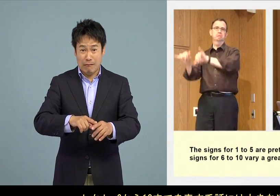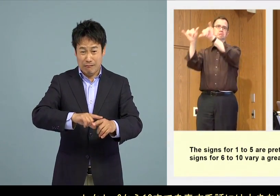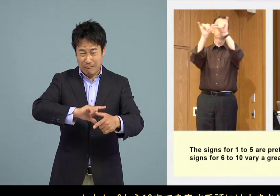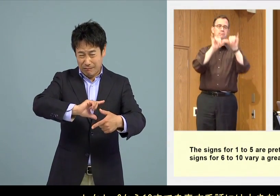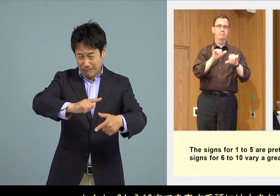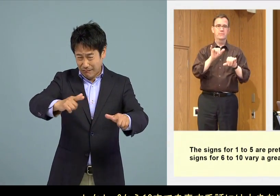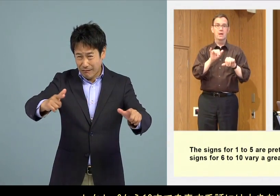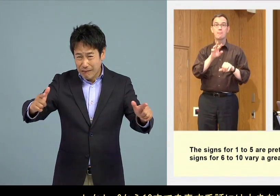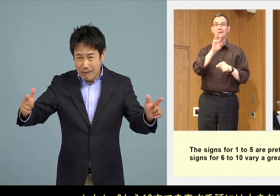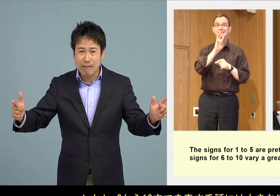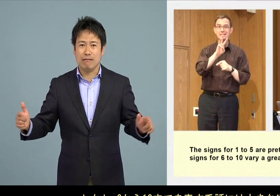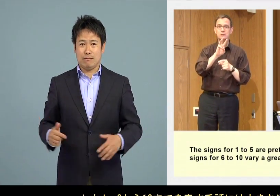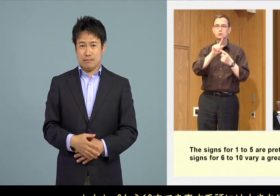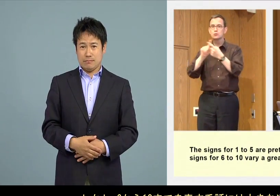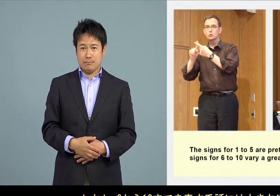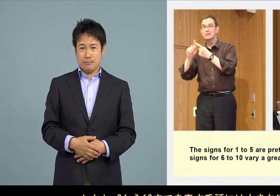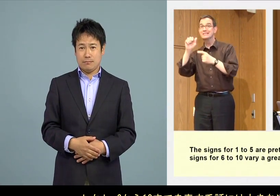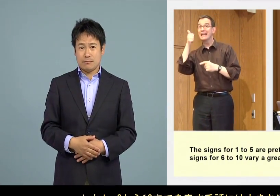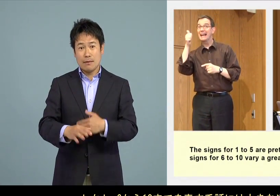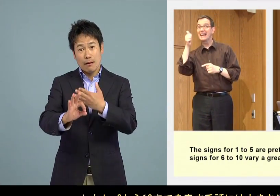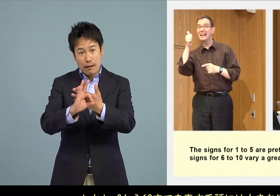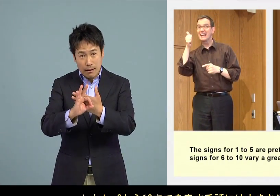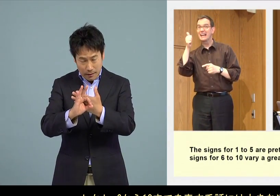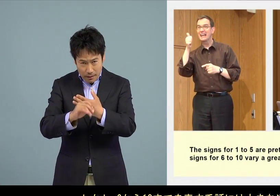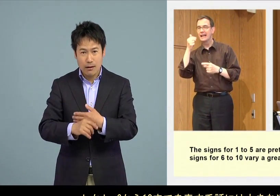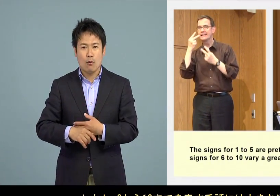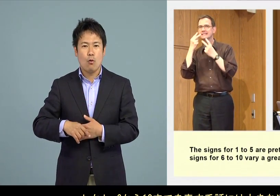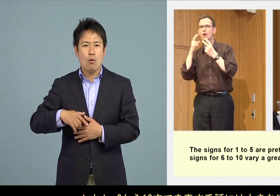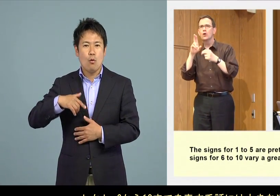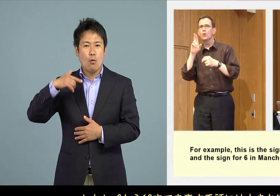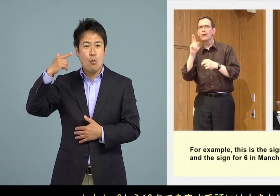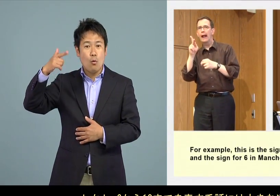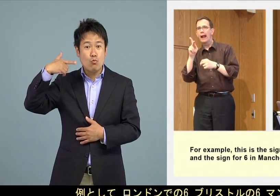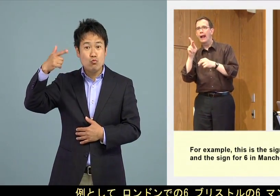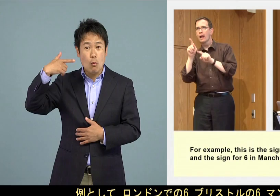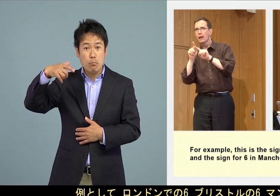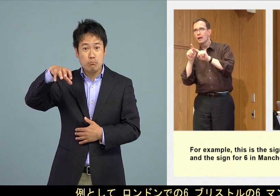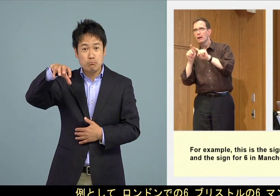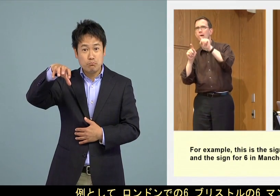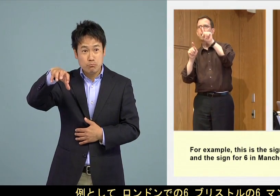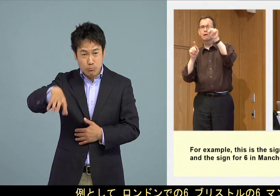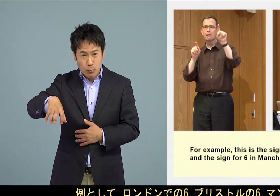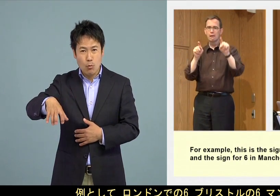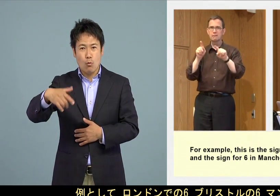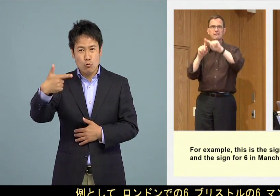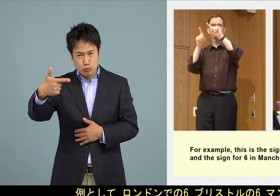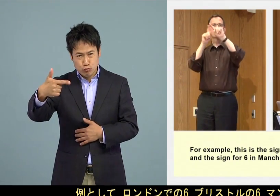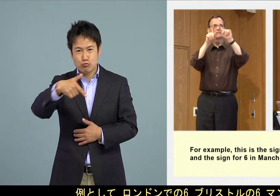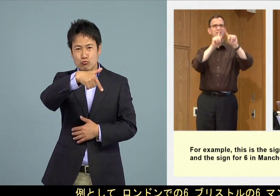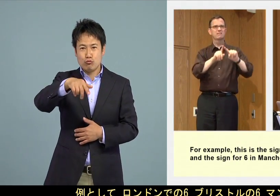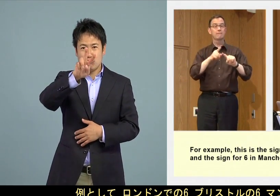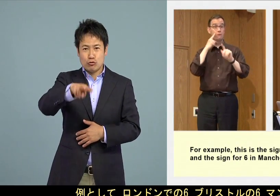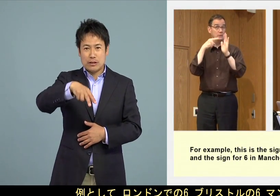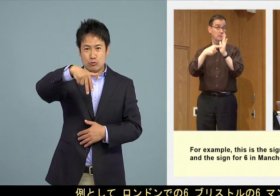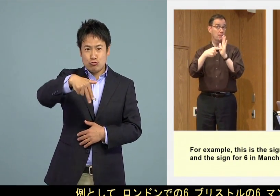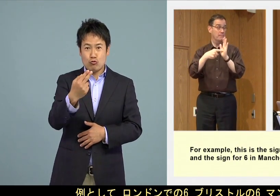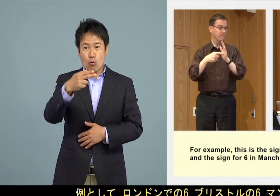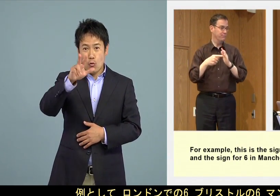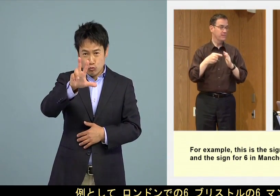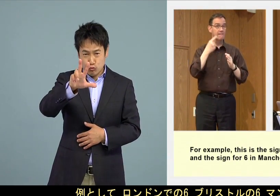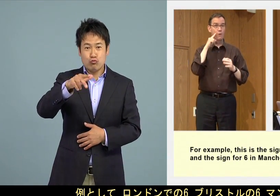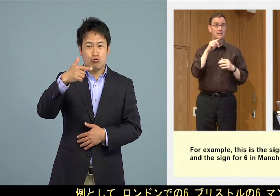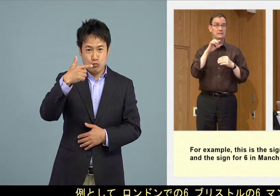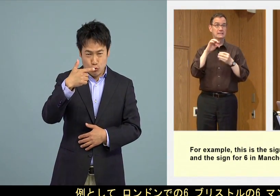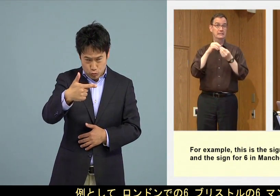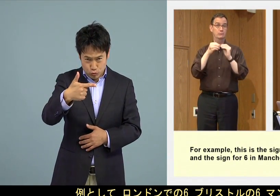for 6 to 10 vary a great deal. So I can show you, for example, the sign for